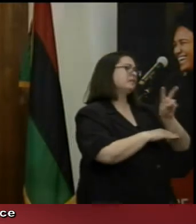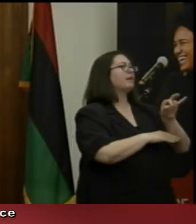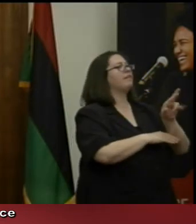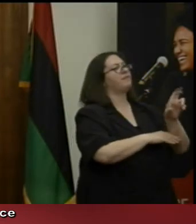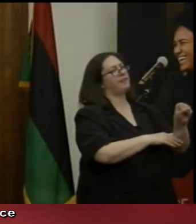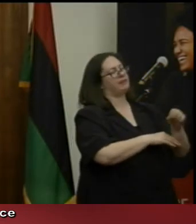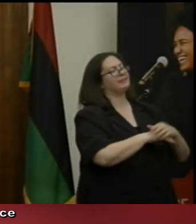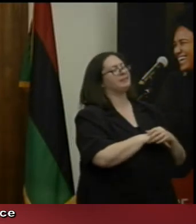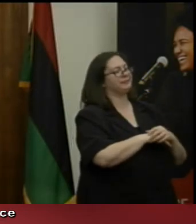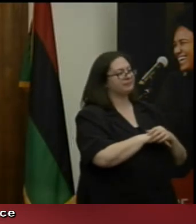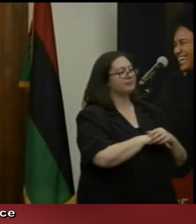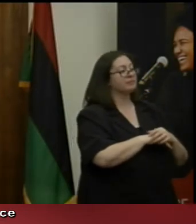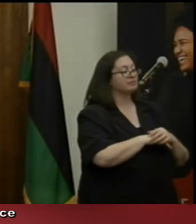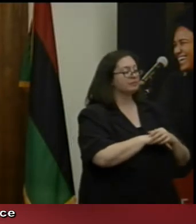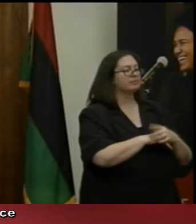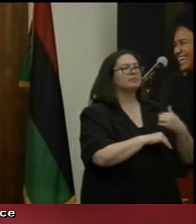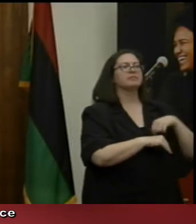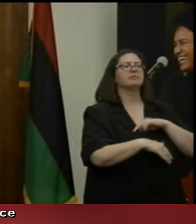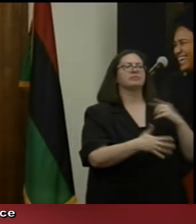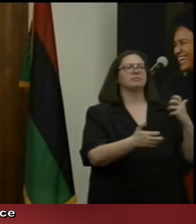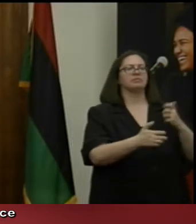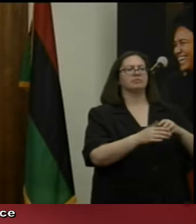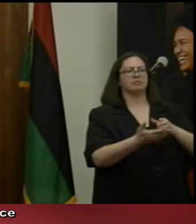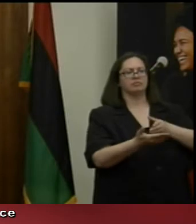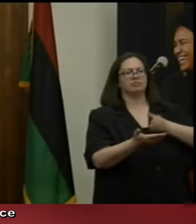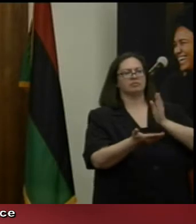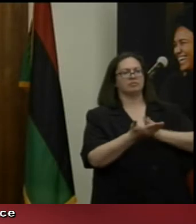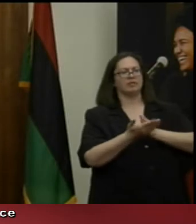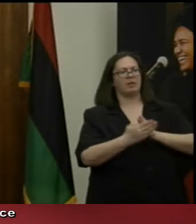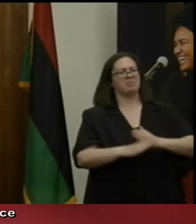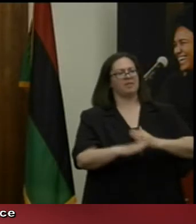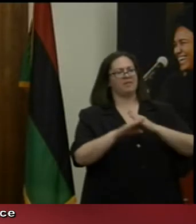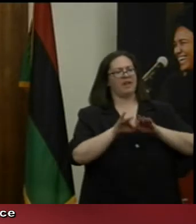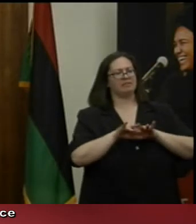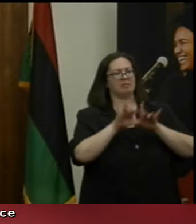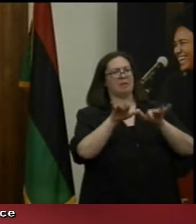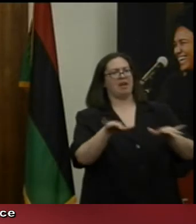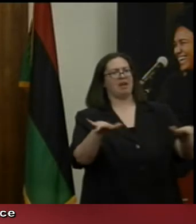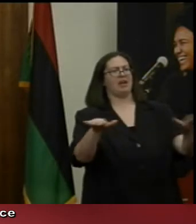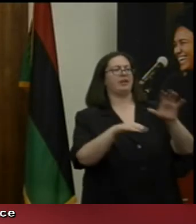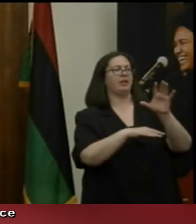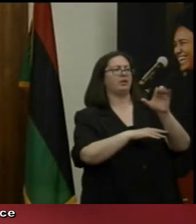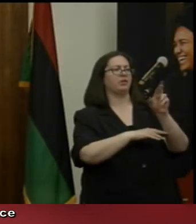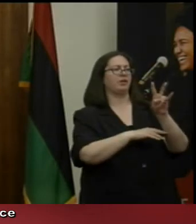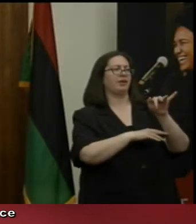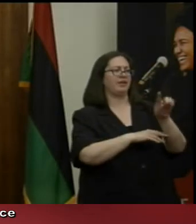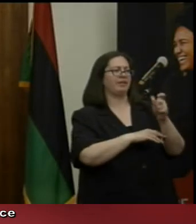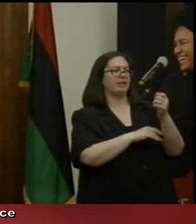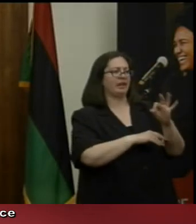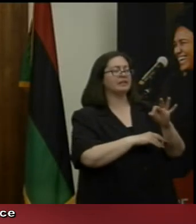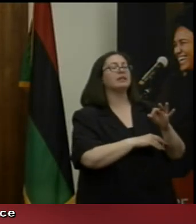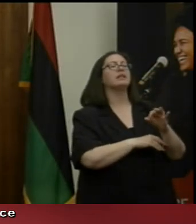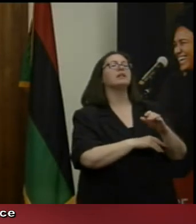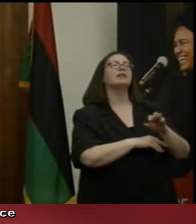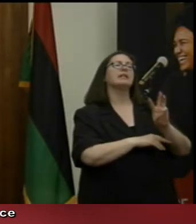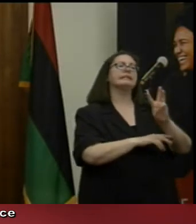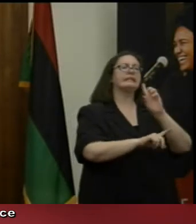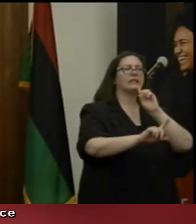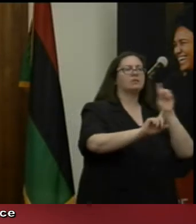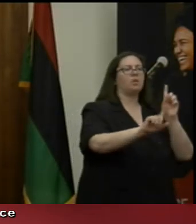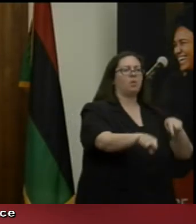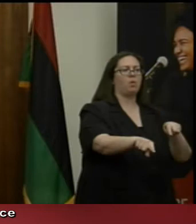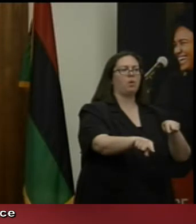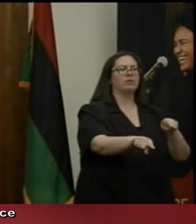To control the spread of COVID-19, I've issued 6 executive orders to limit close contact, as well as